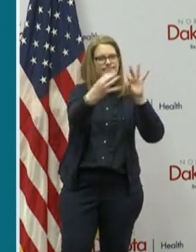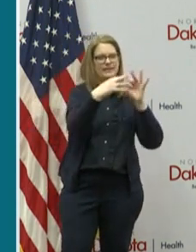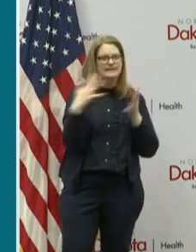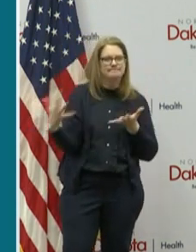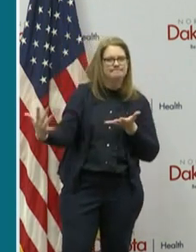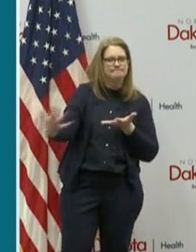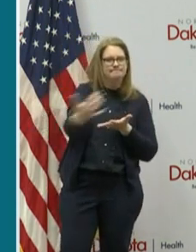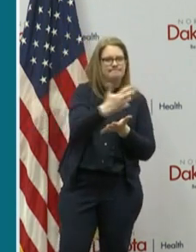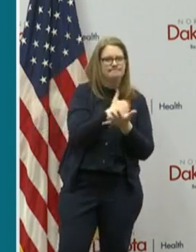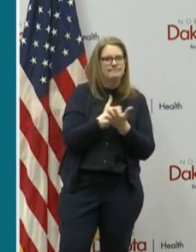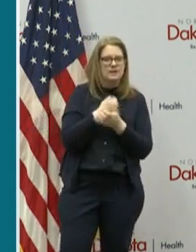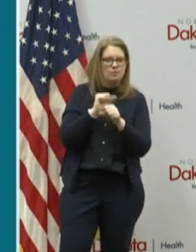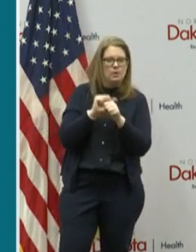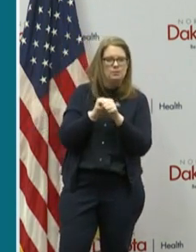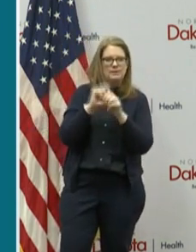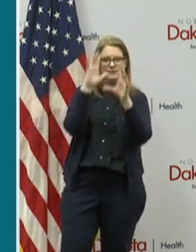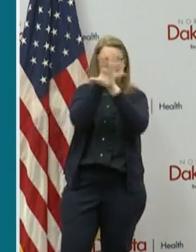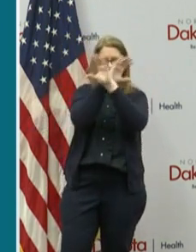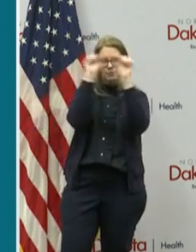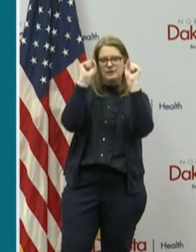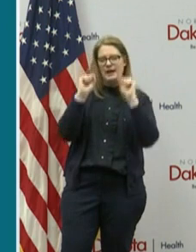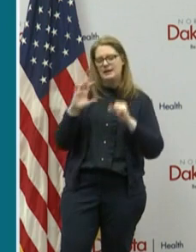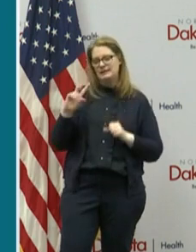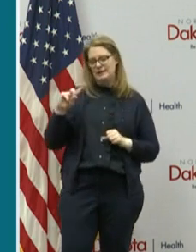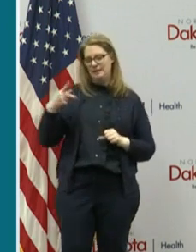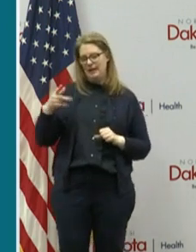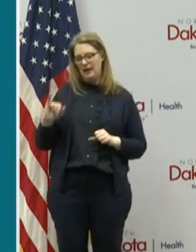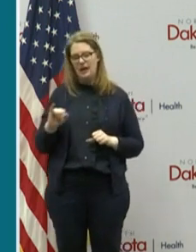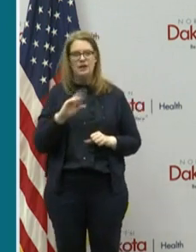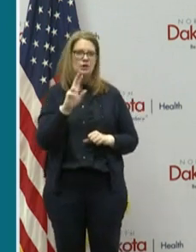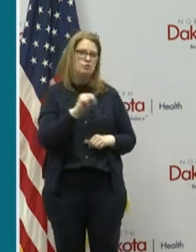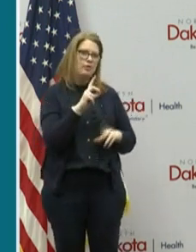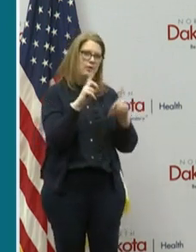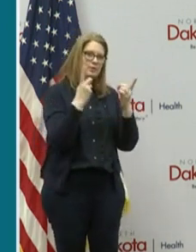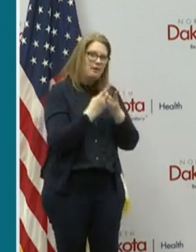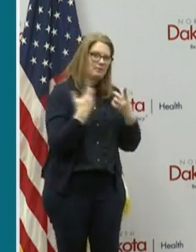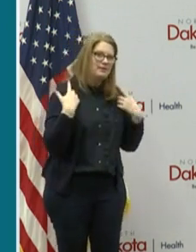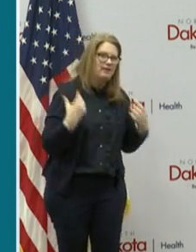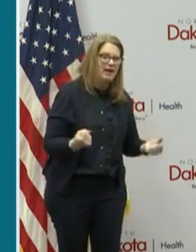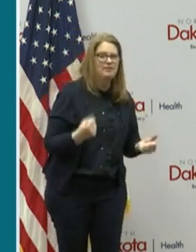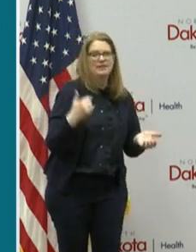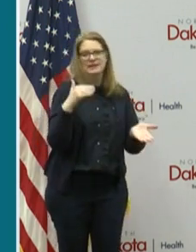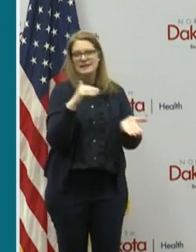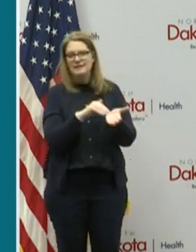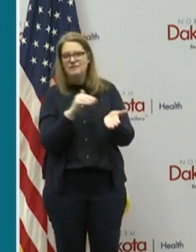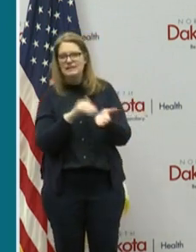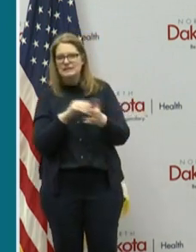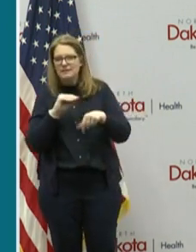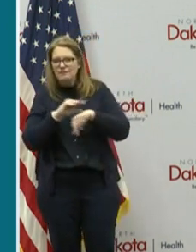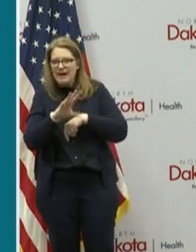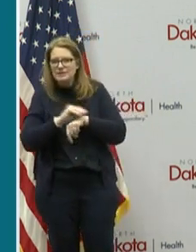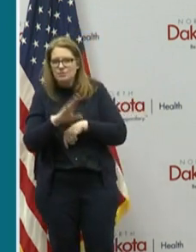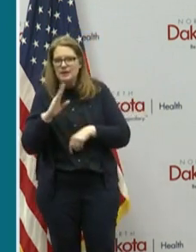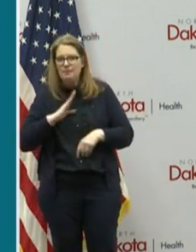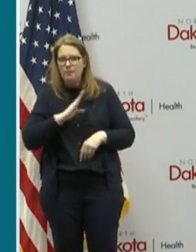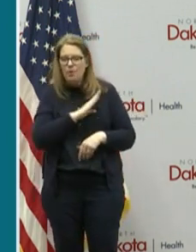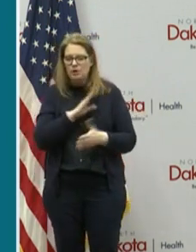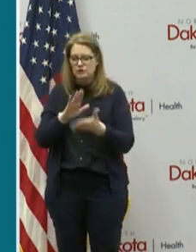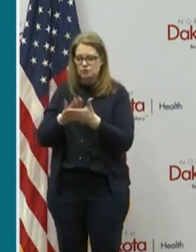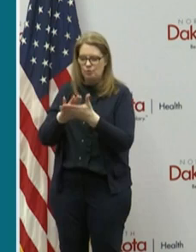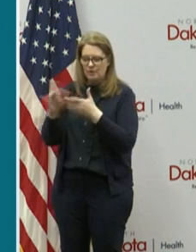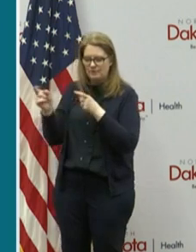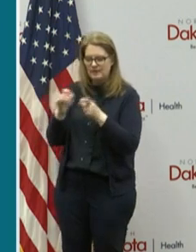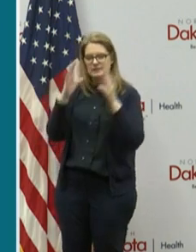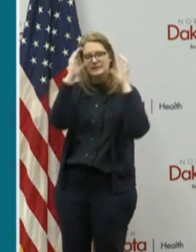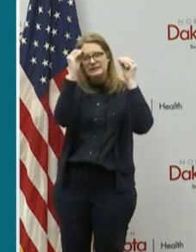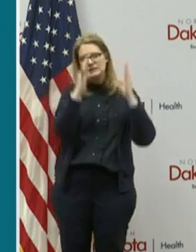by step with superintendent and DPI, the North Dakota Department of Health, its physician advisory board, school administrators, the teachers